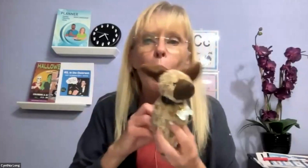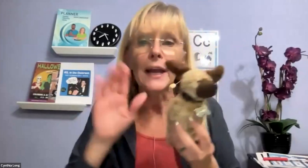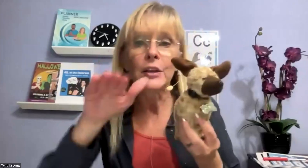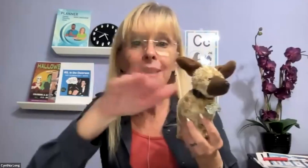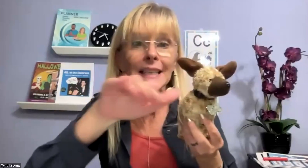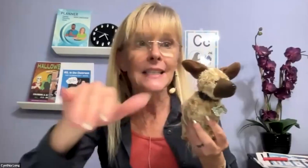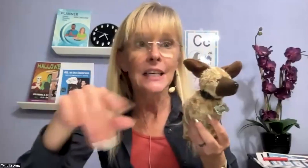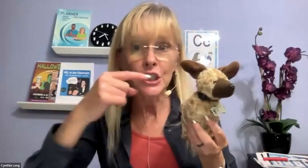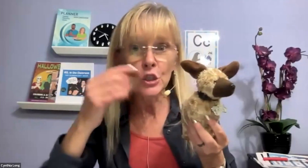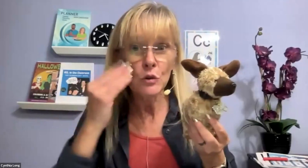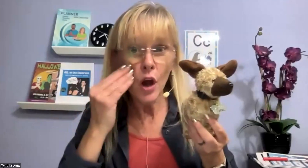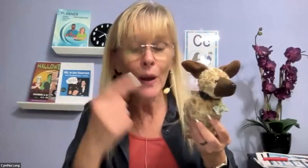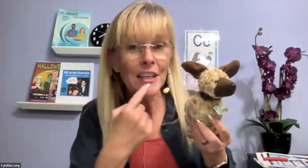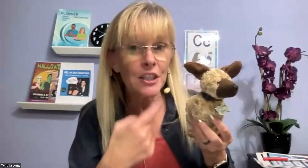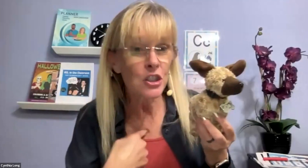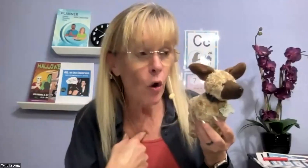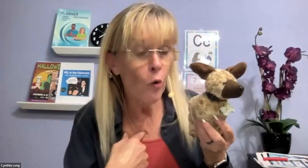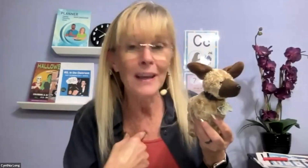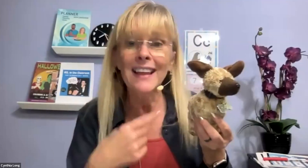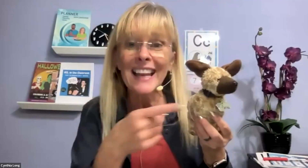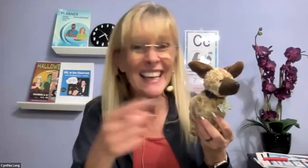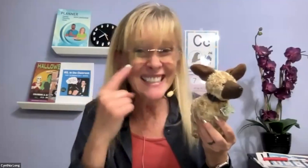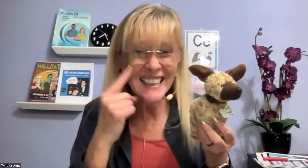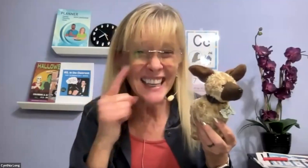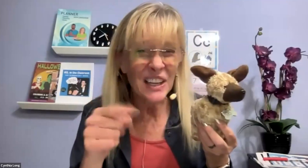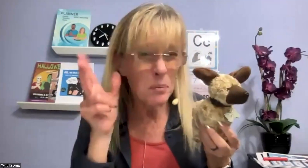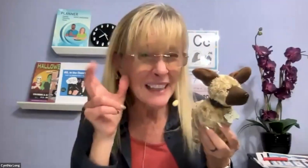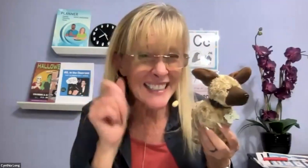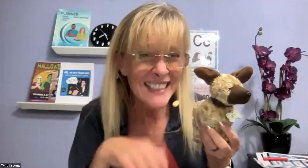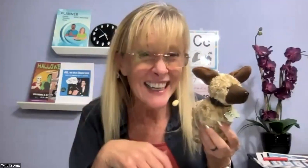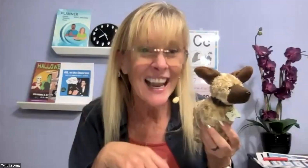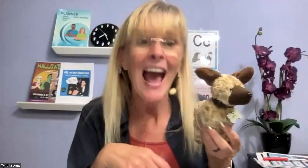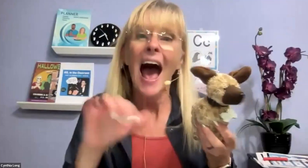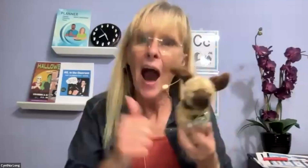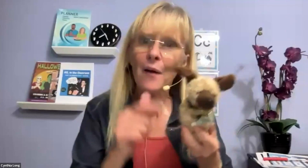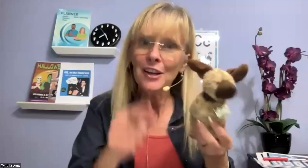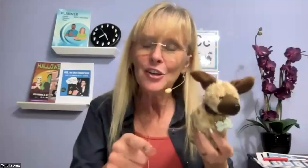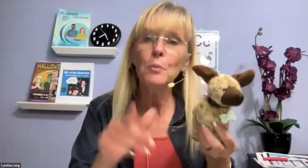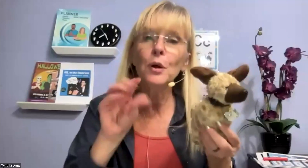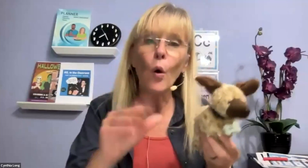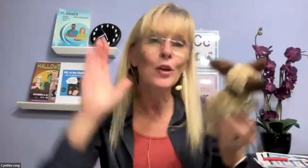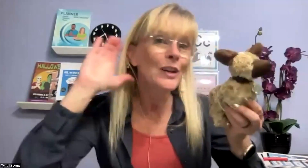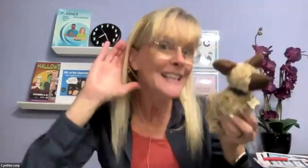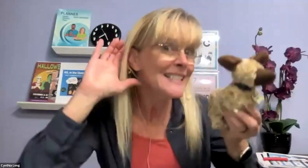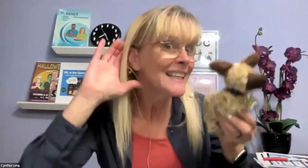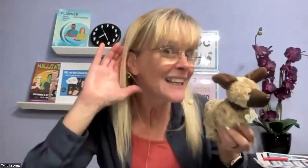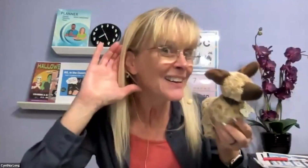my goodness. Did you know he just told me that he doesn't think you're listening? How can you put on your listening